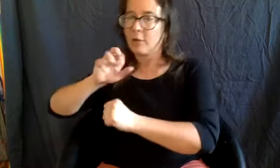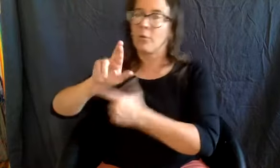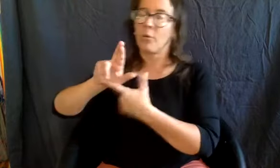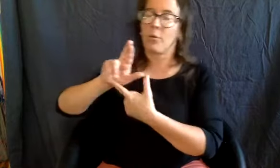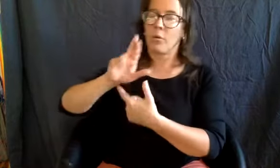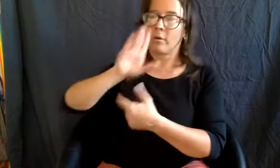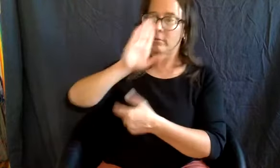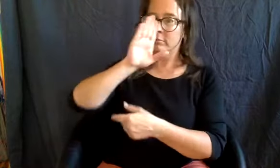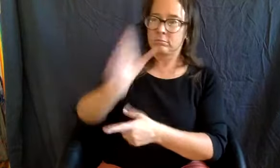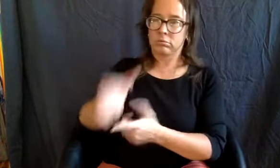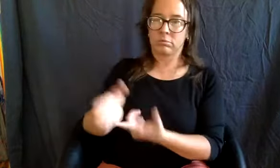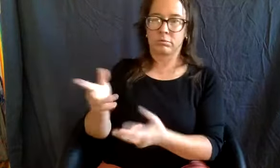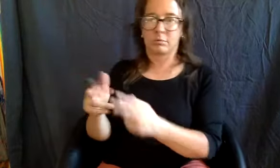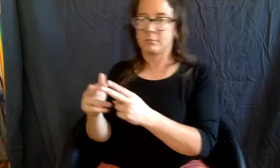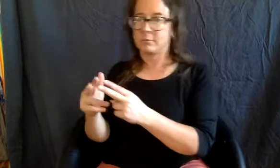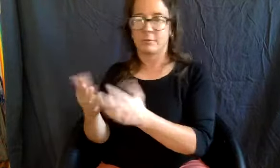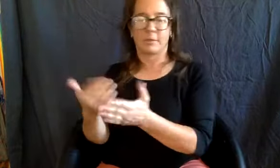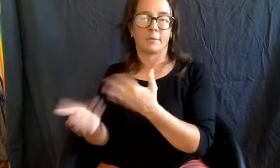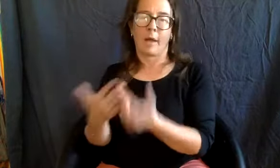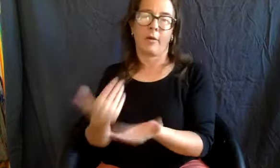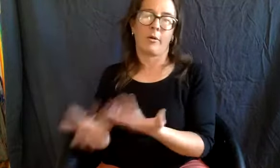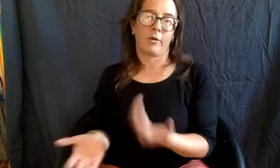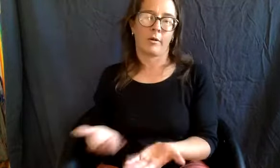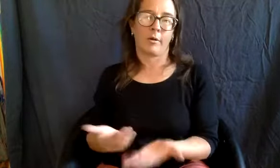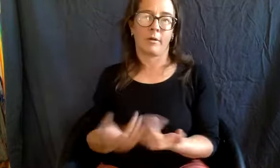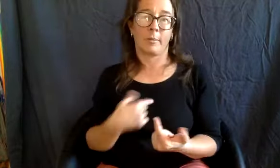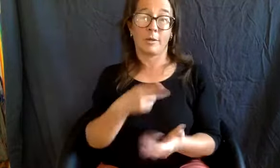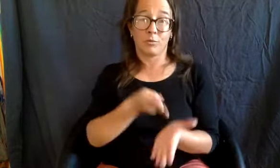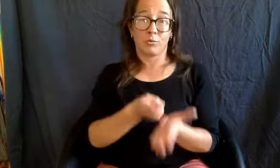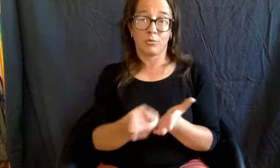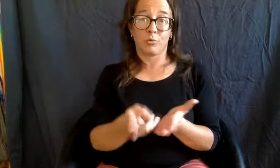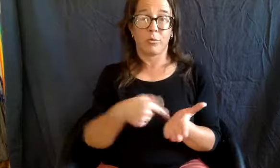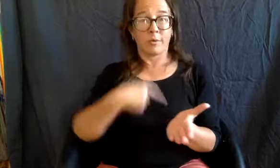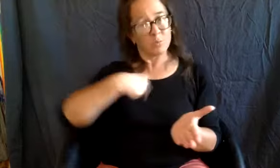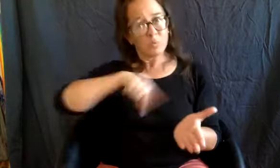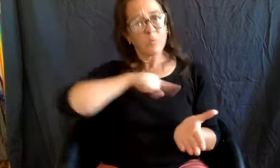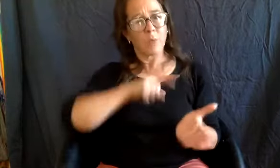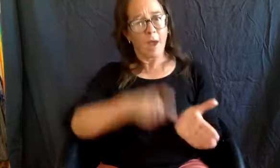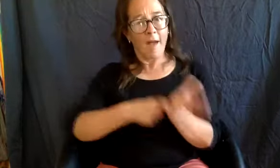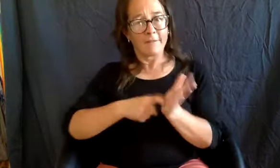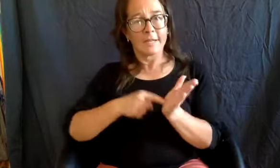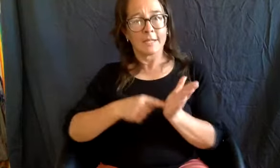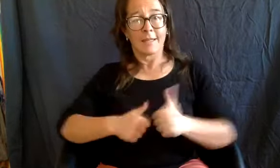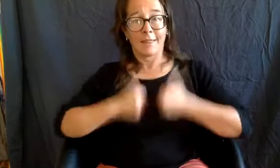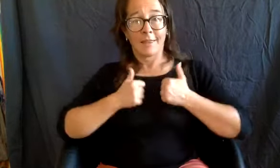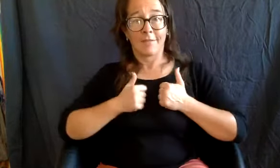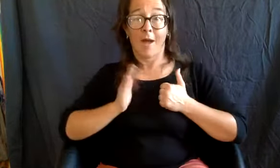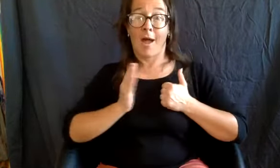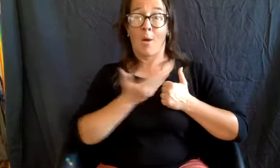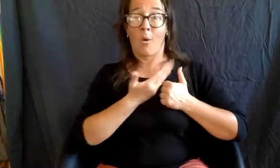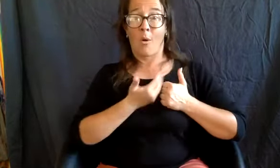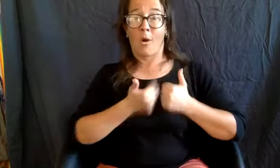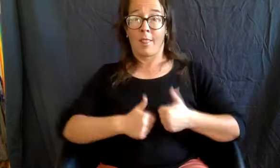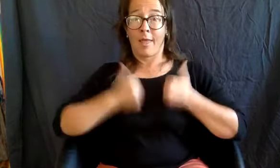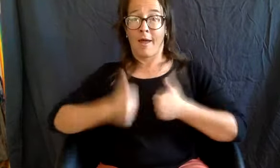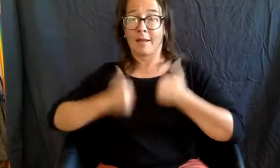this disease, and I'm supposed to be happy, joyous, and free? And I remember Carol telling me, Larcine, if you're not happy, joyous, and free, then you offer that